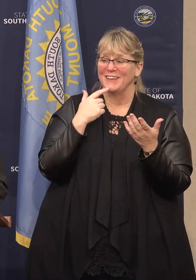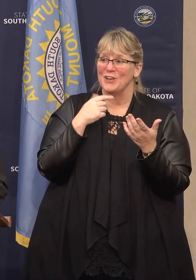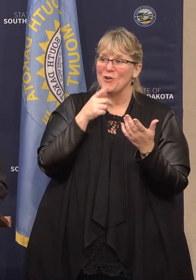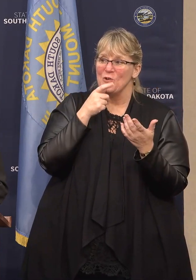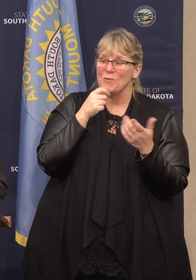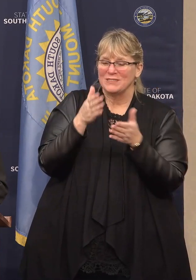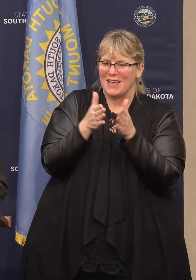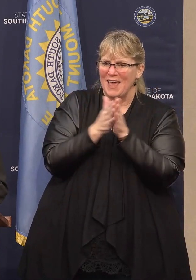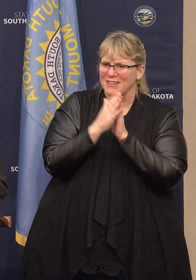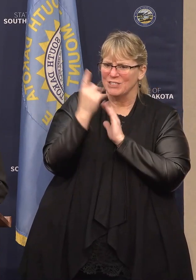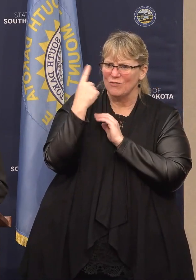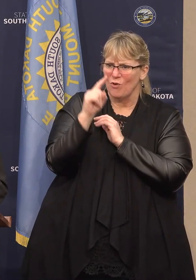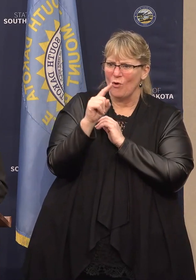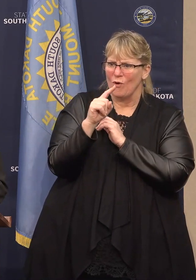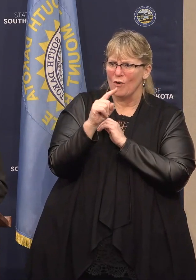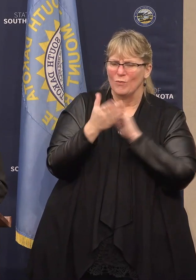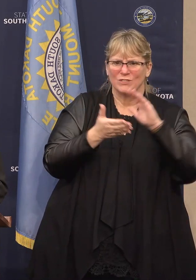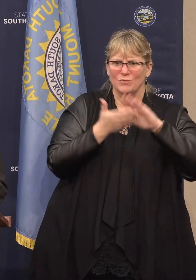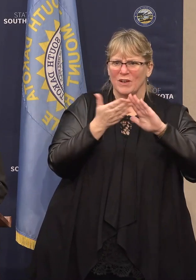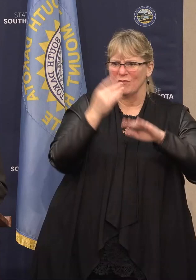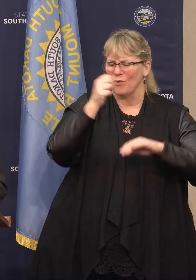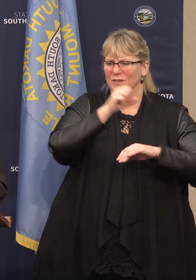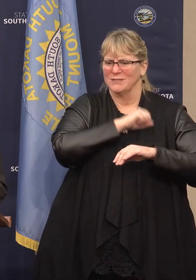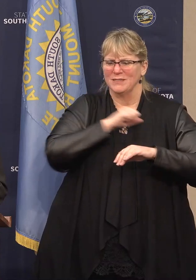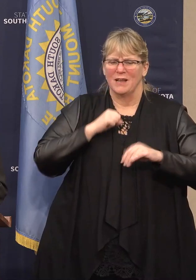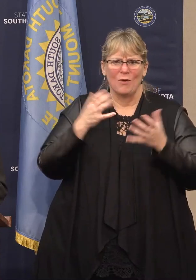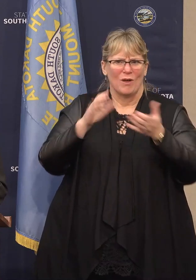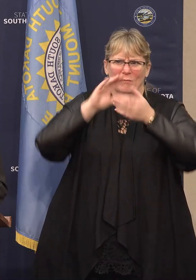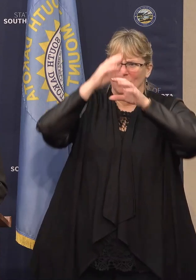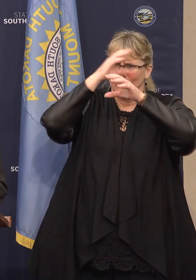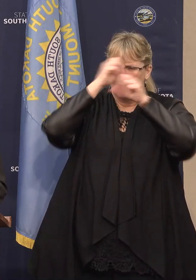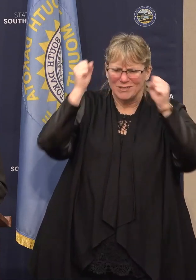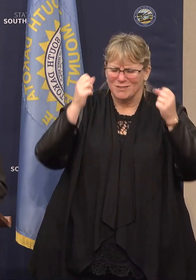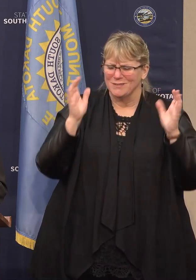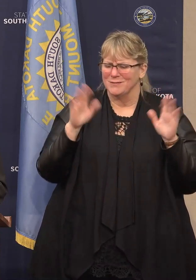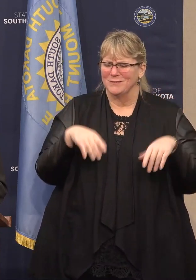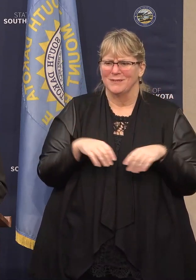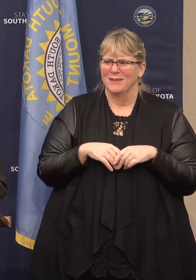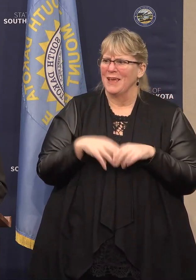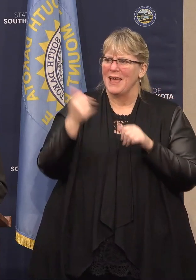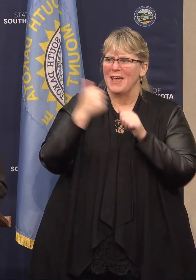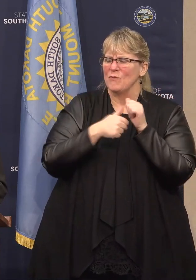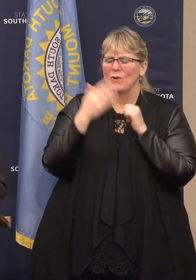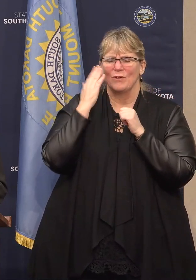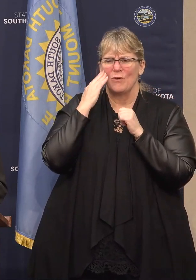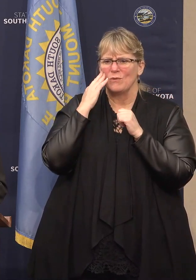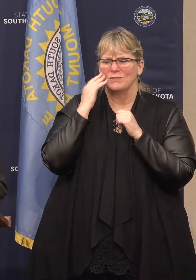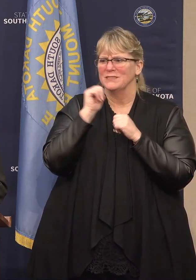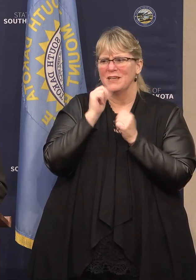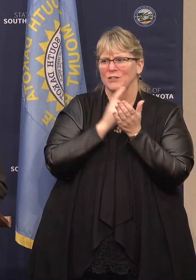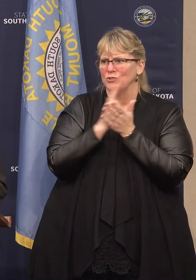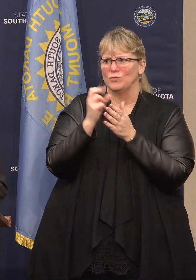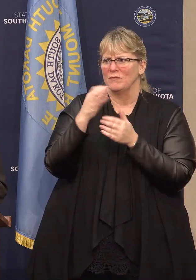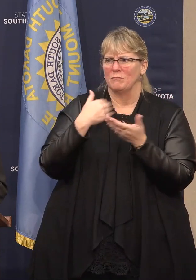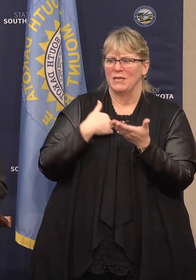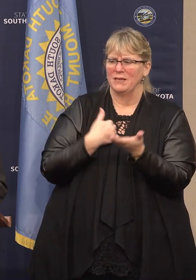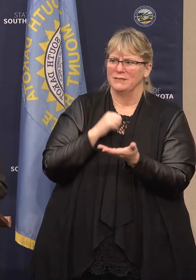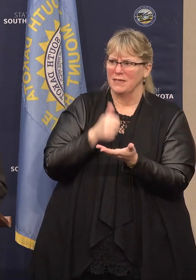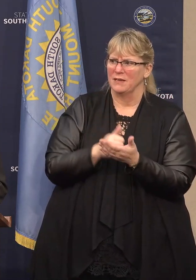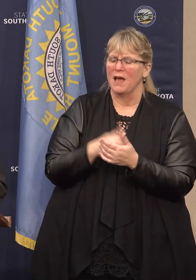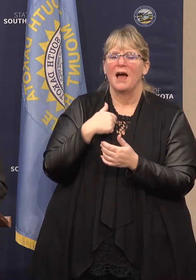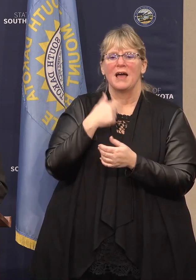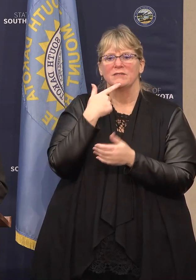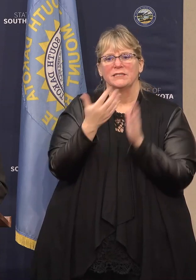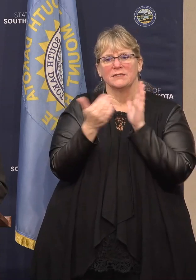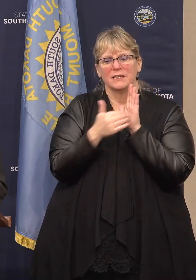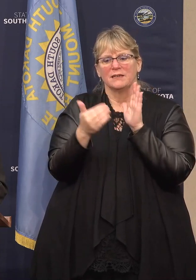whoever was asking for it was running for Senate, wanted to be president. Everybody knows that none of that is true of me. I've